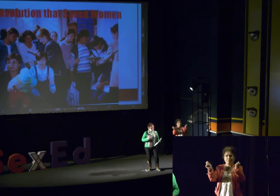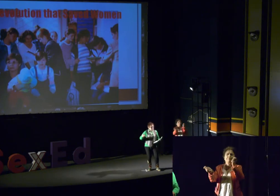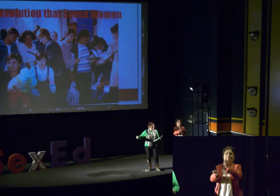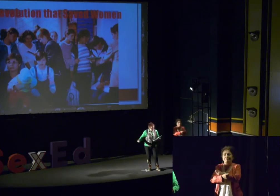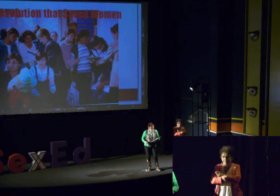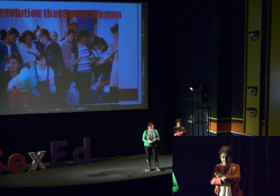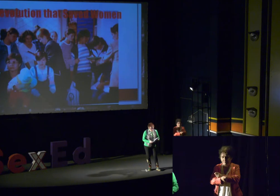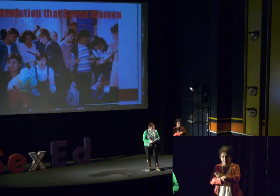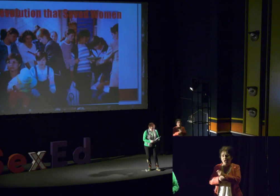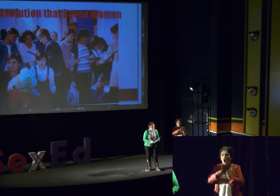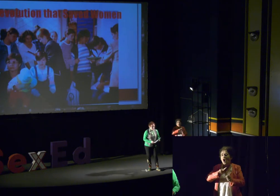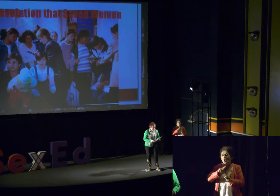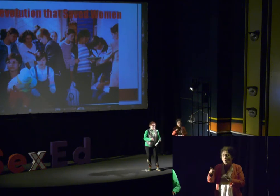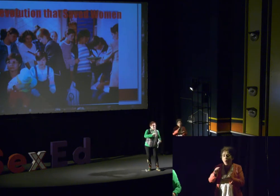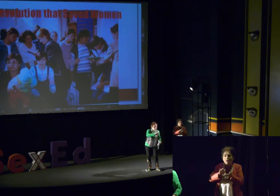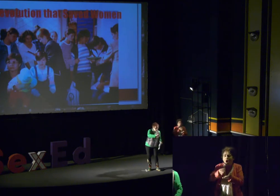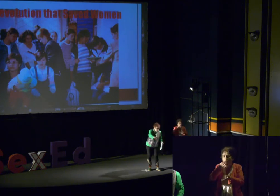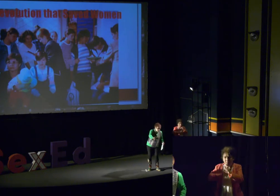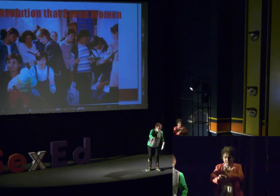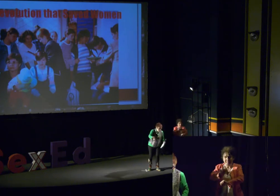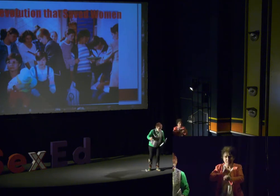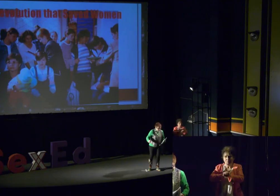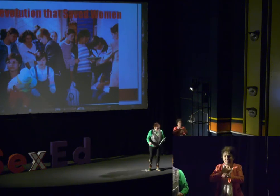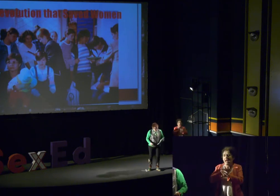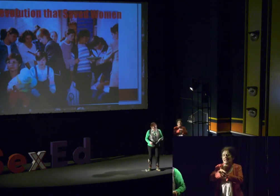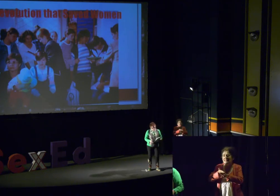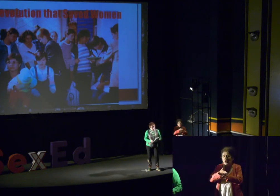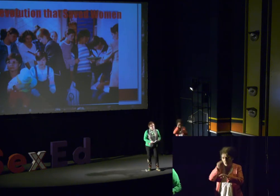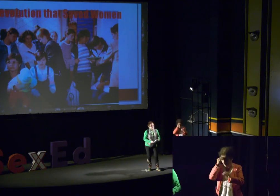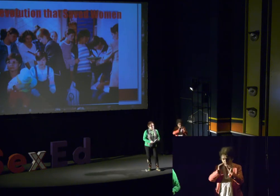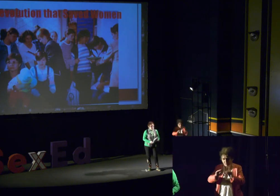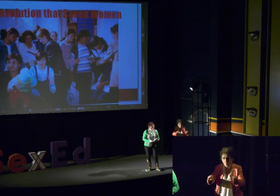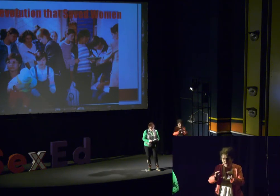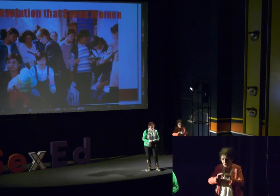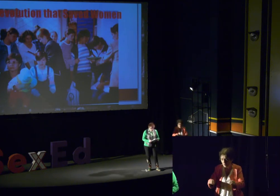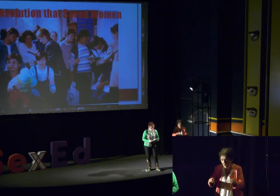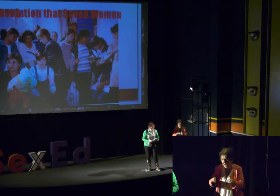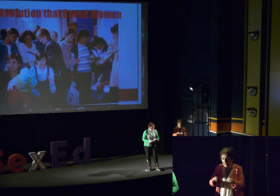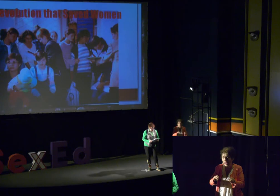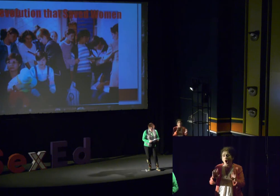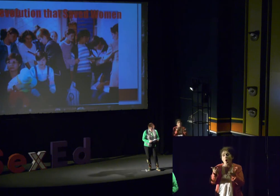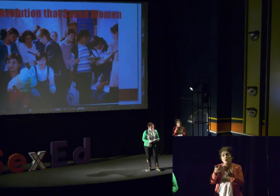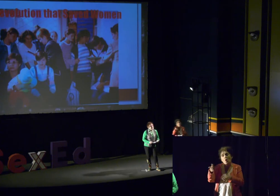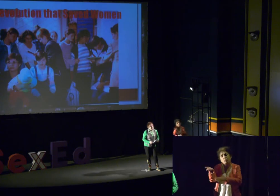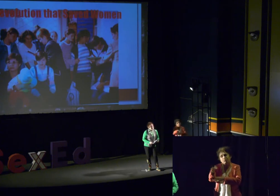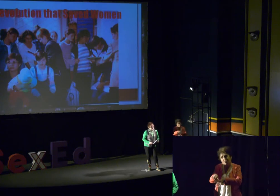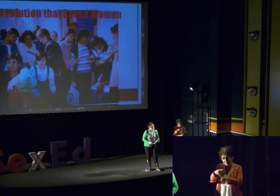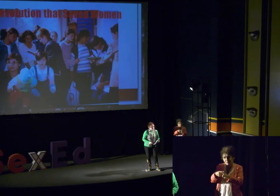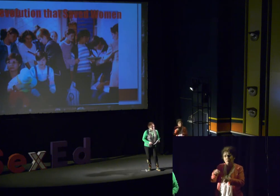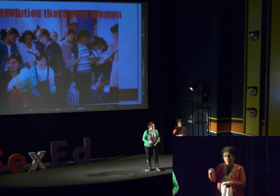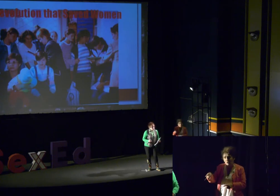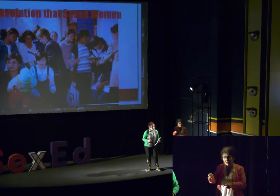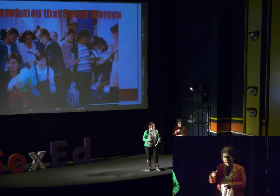contraception and sexuality education, and that was after he was dead, and we had some assistance,